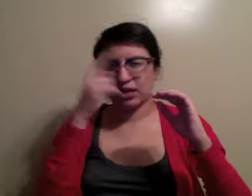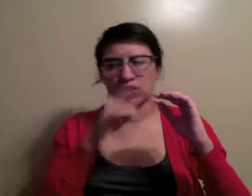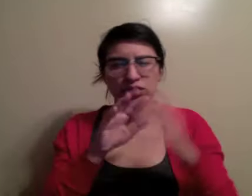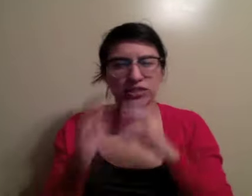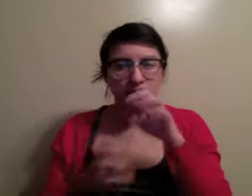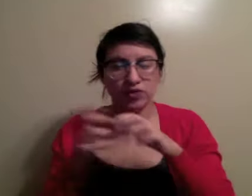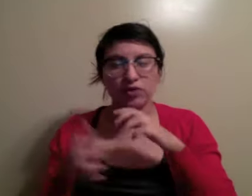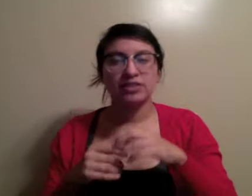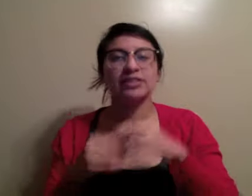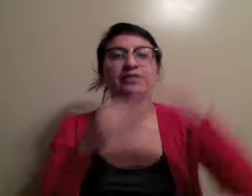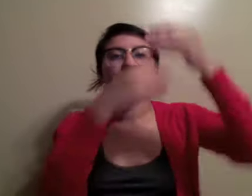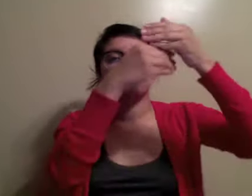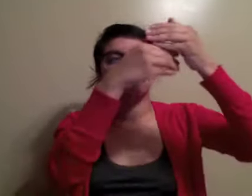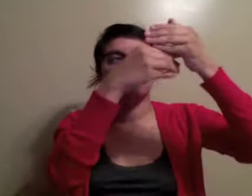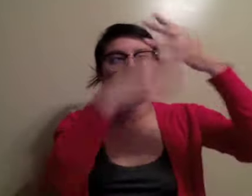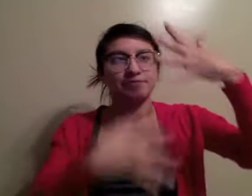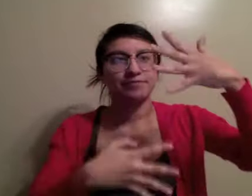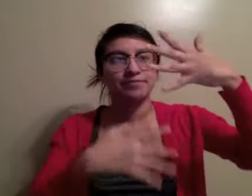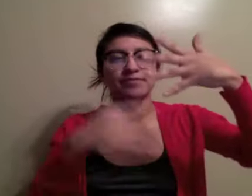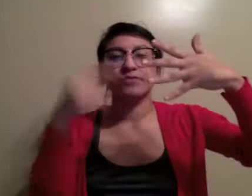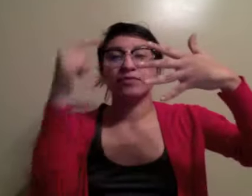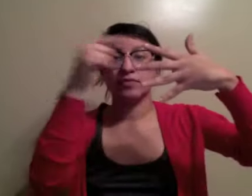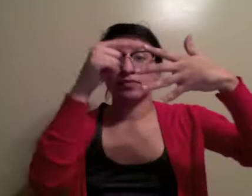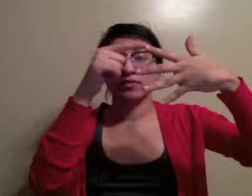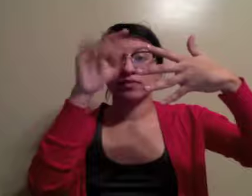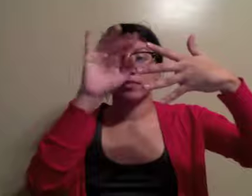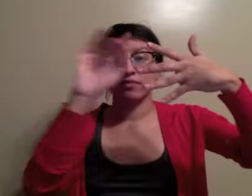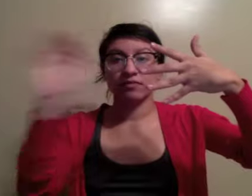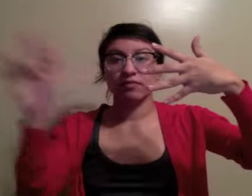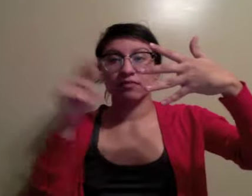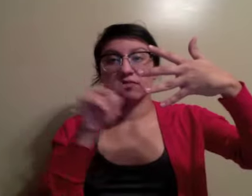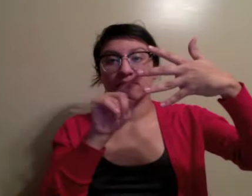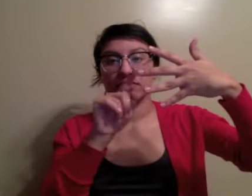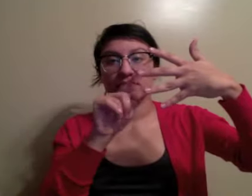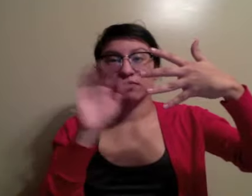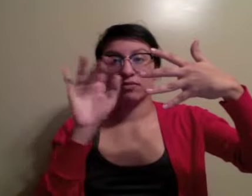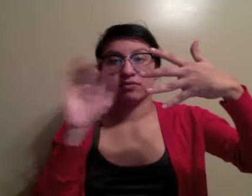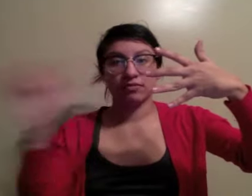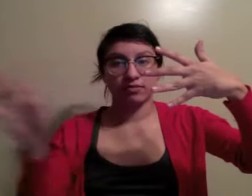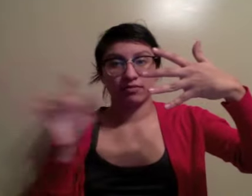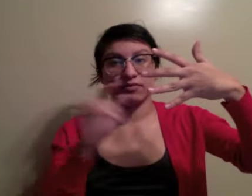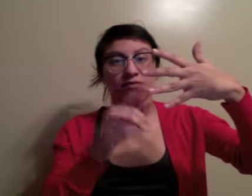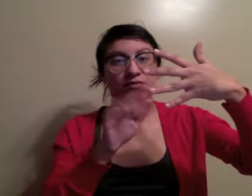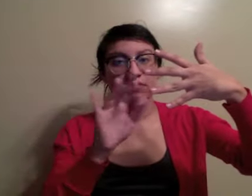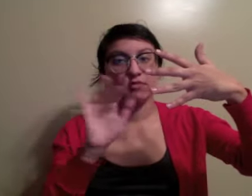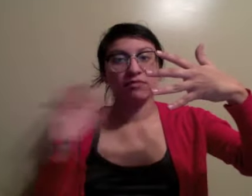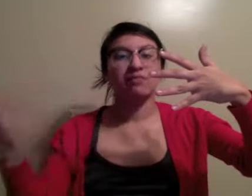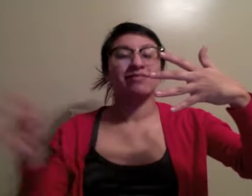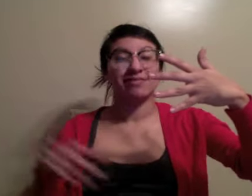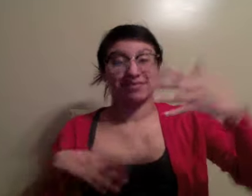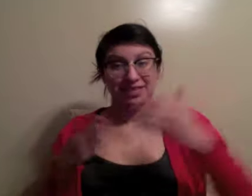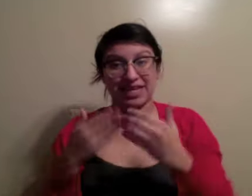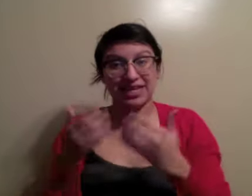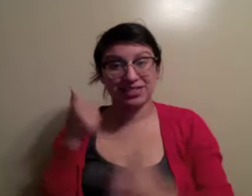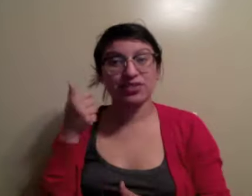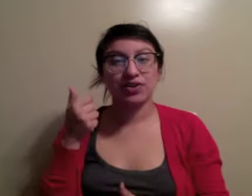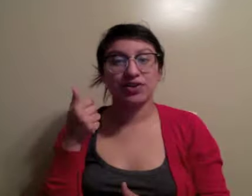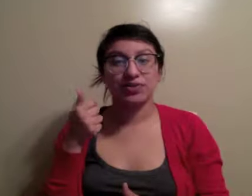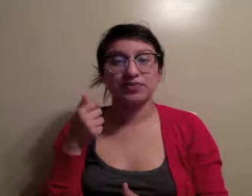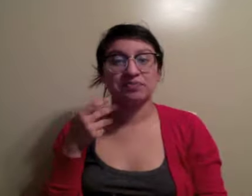was assigned to the Defense Intelligence Agency in Arlington, Virginia. He said he spent weeks going to more than 30 apartments in the area